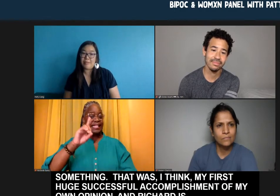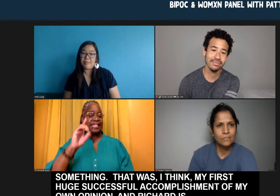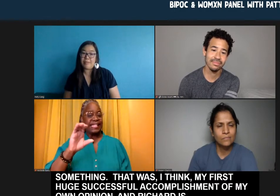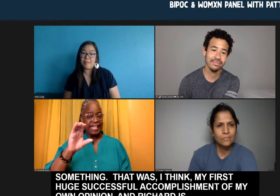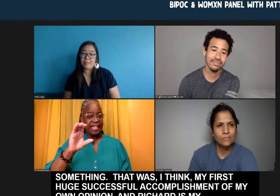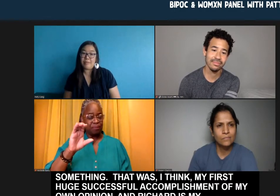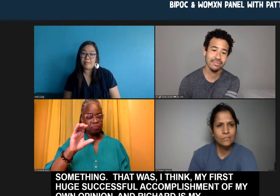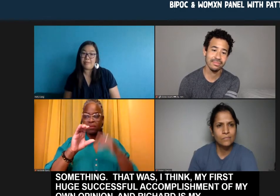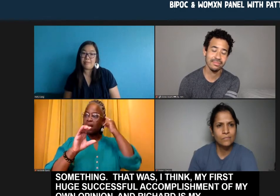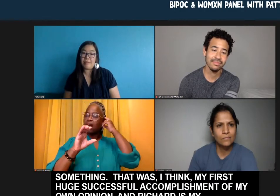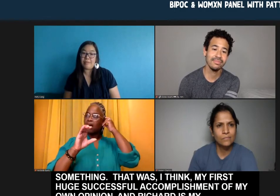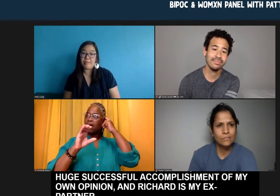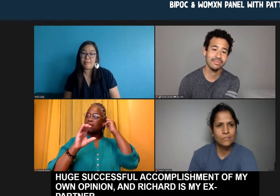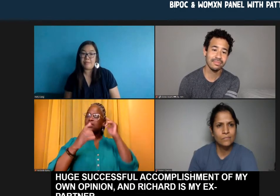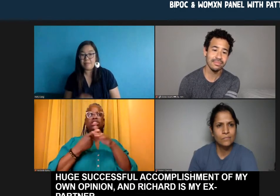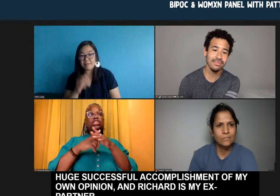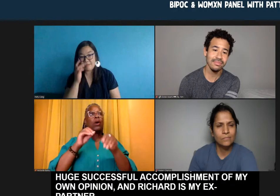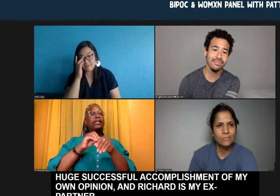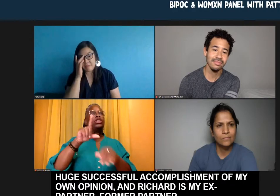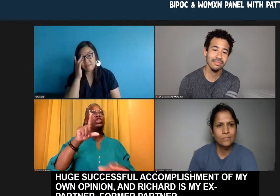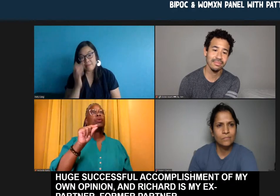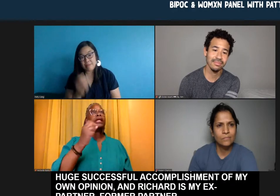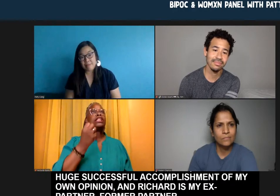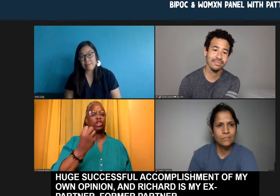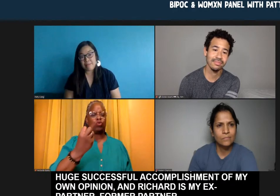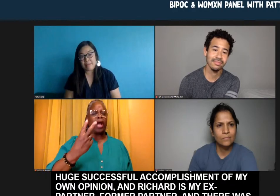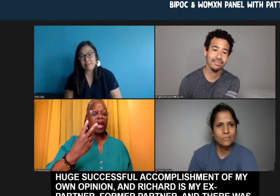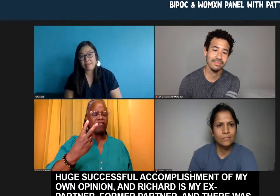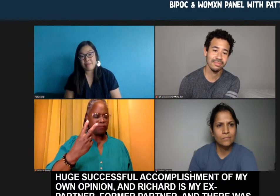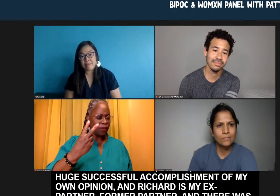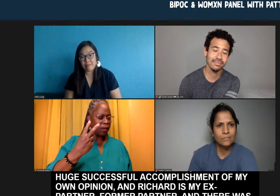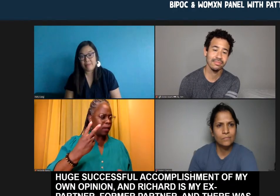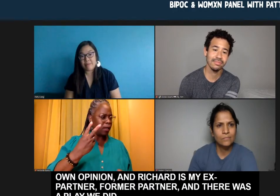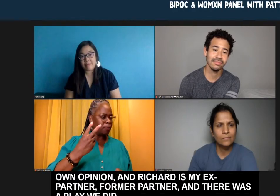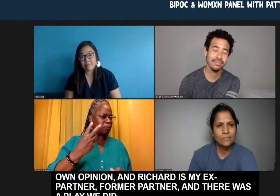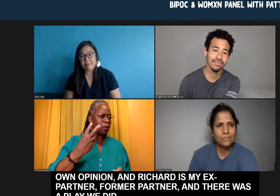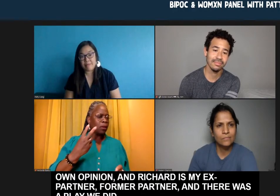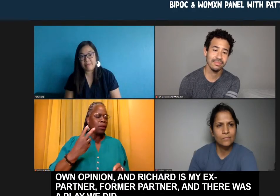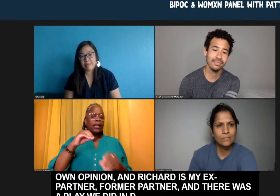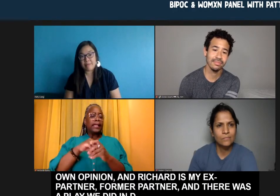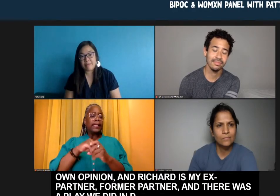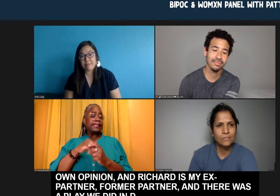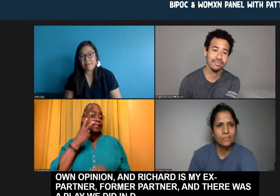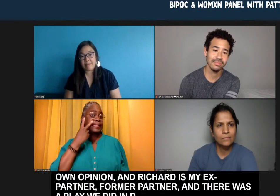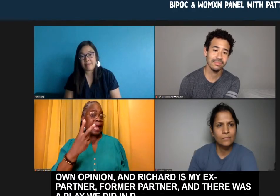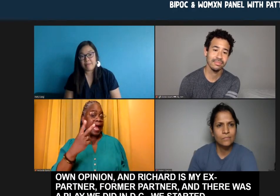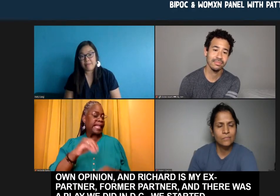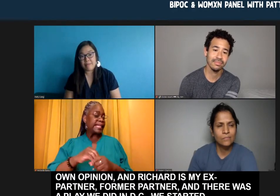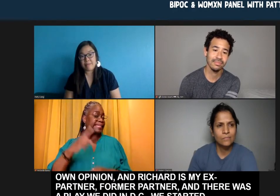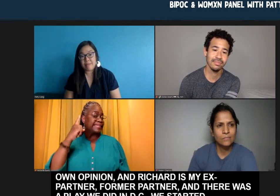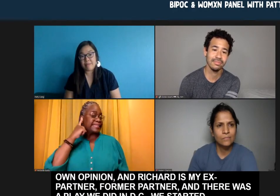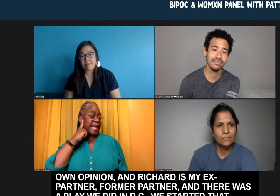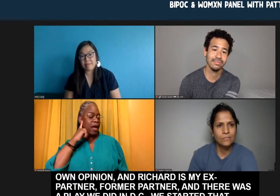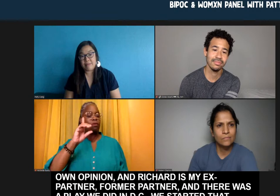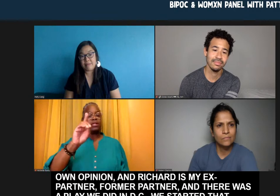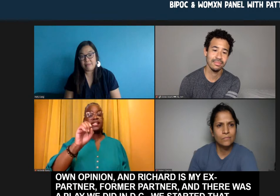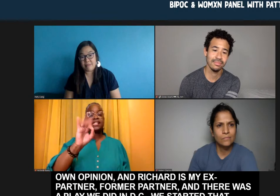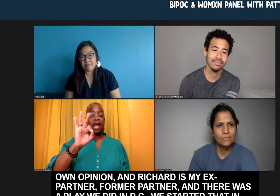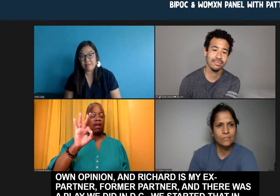my former partner. And there was a play that we did in DC. We started that in 2012, and in